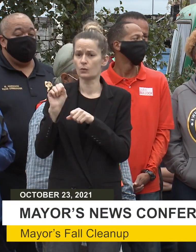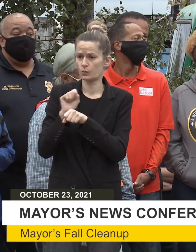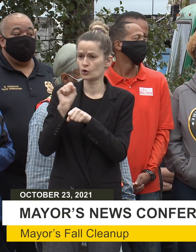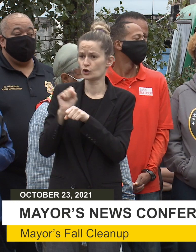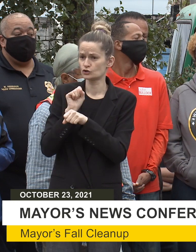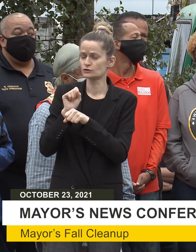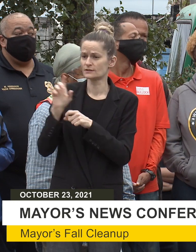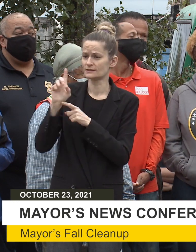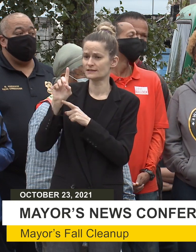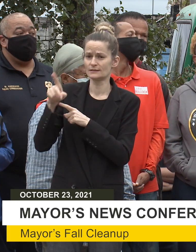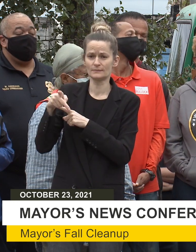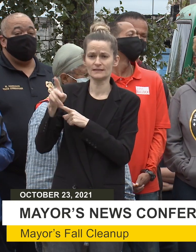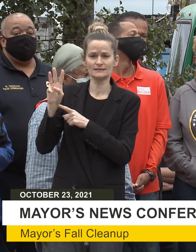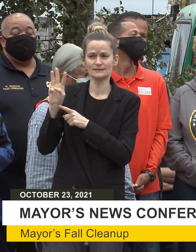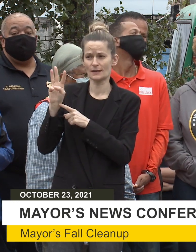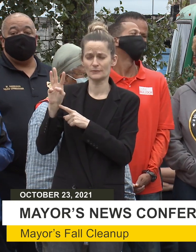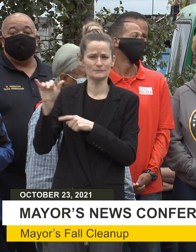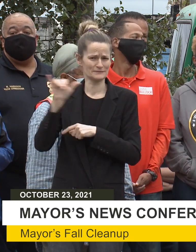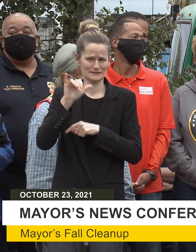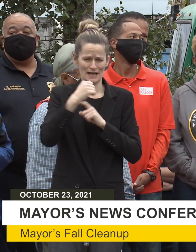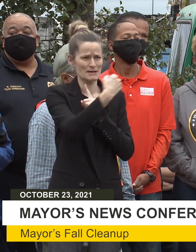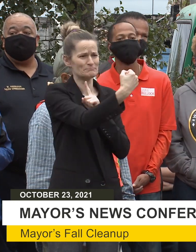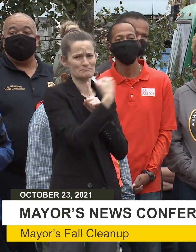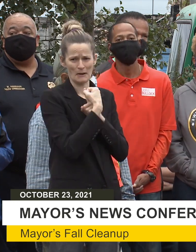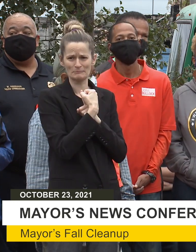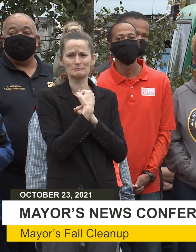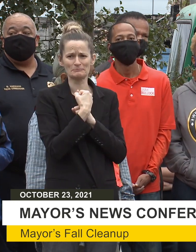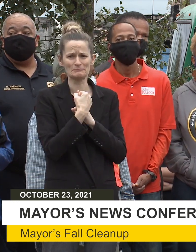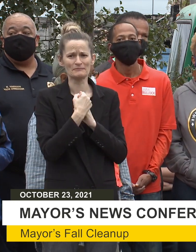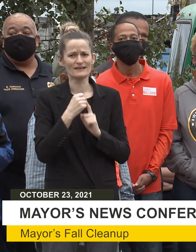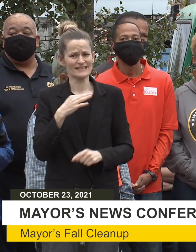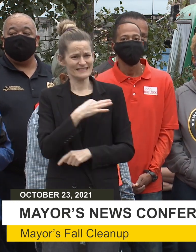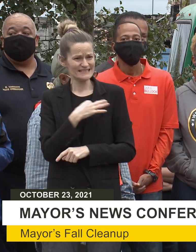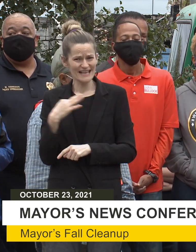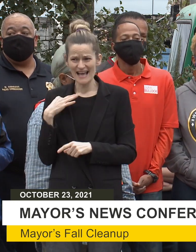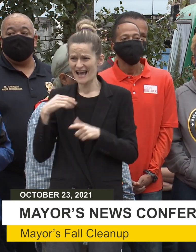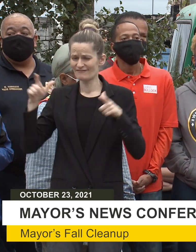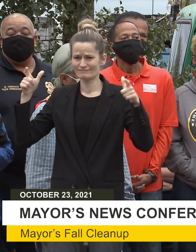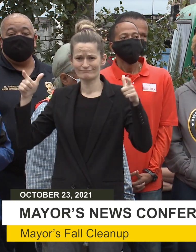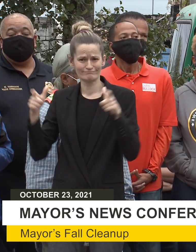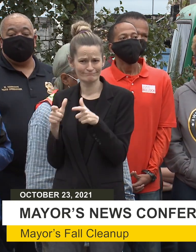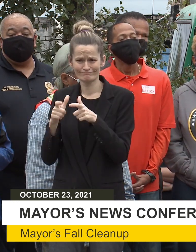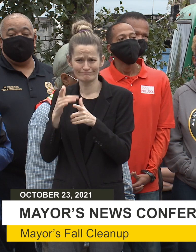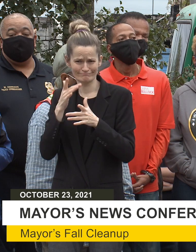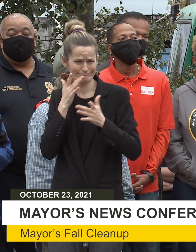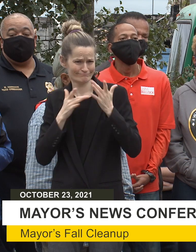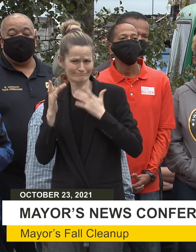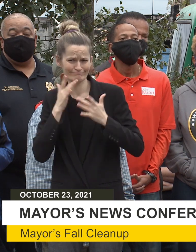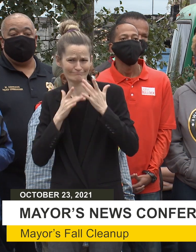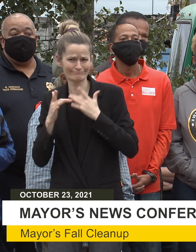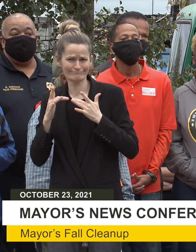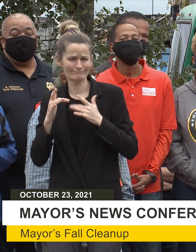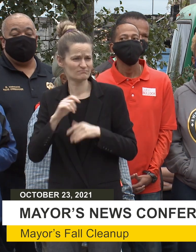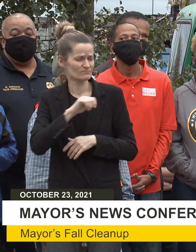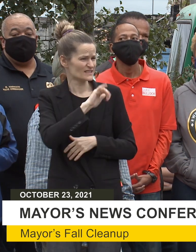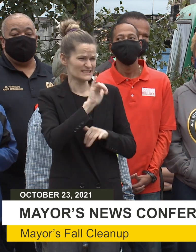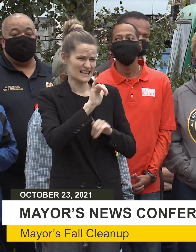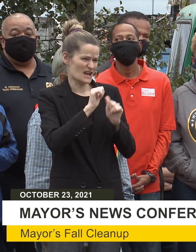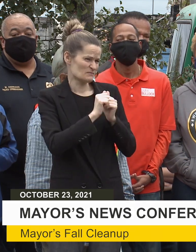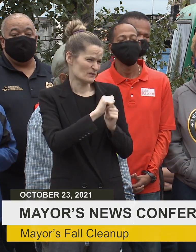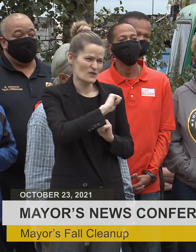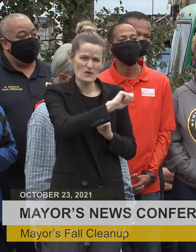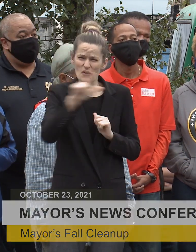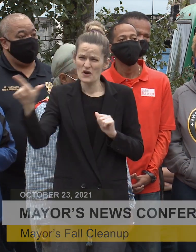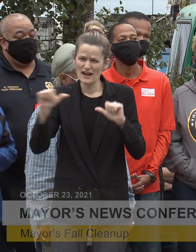We have endured staff shortages like all other city agencies, but we have a truly